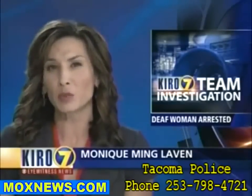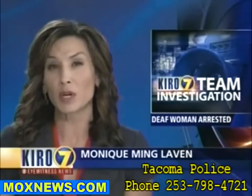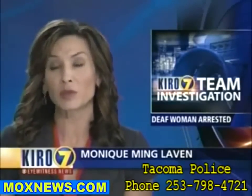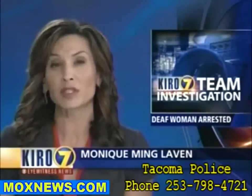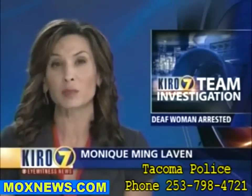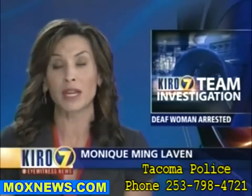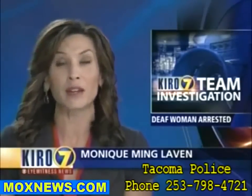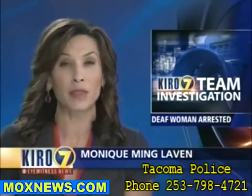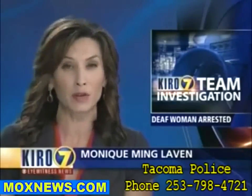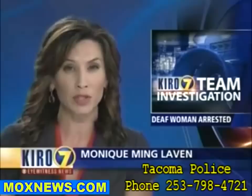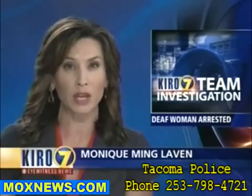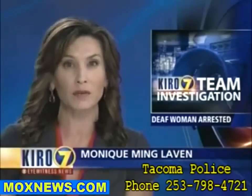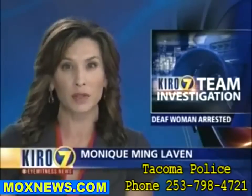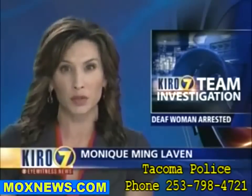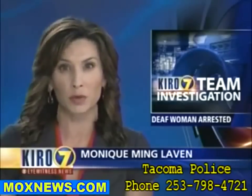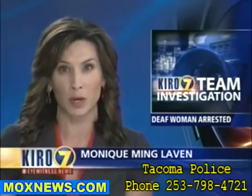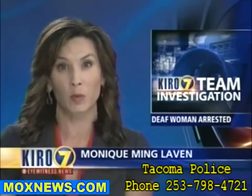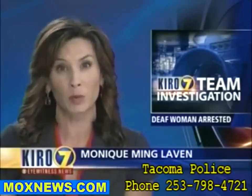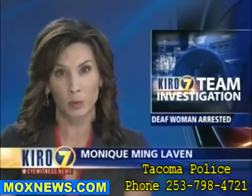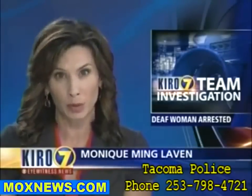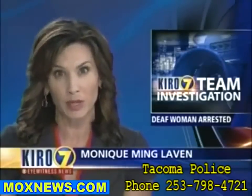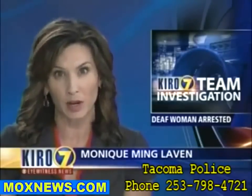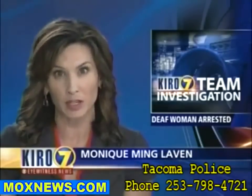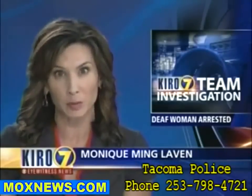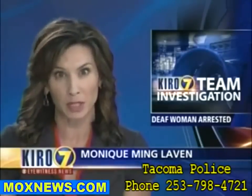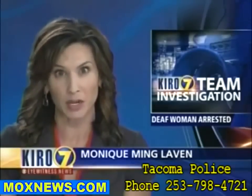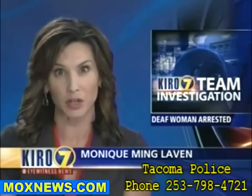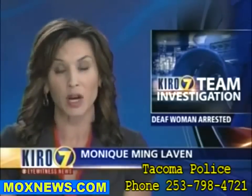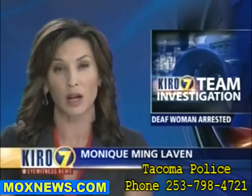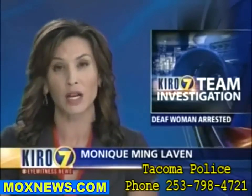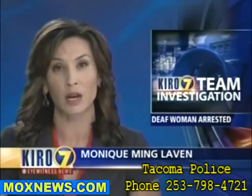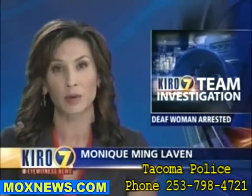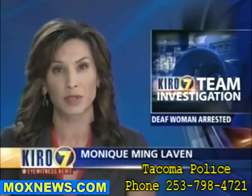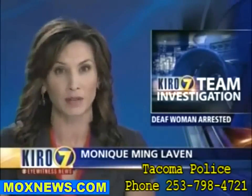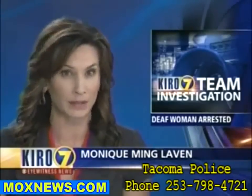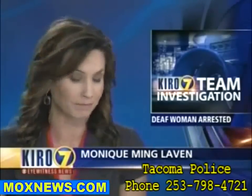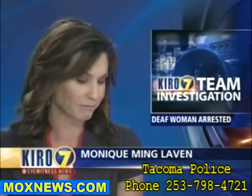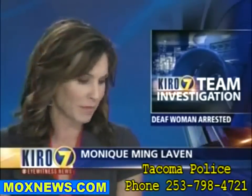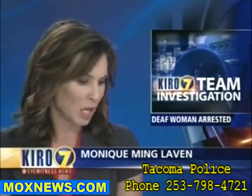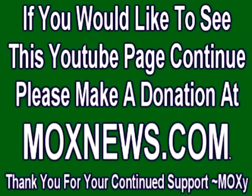police want to explain their side of the story, we will put their explanation on Cairo 7.